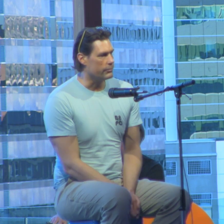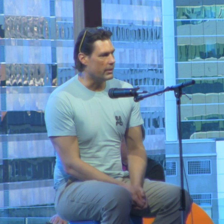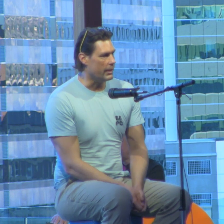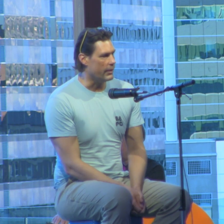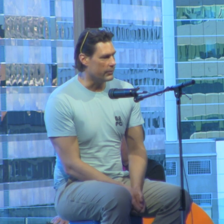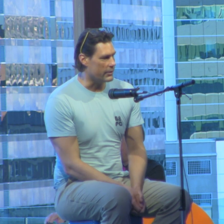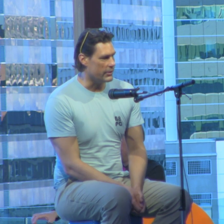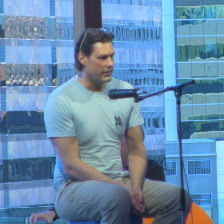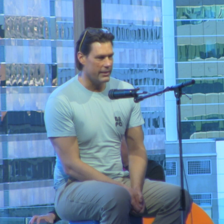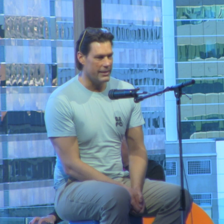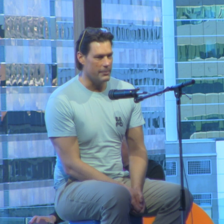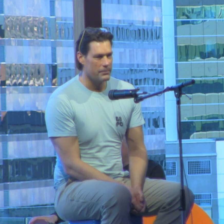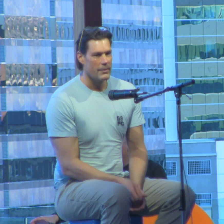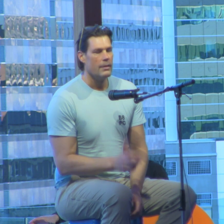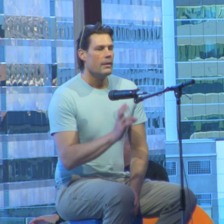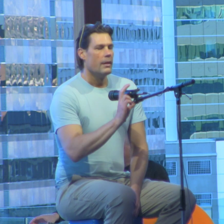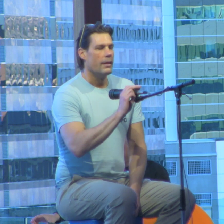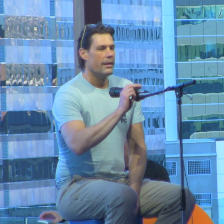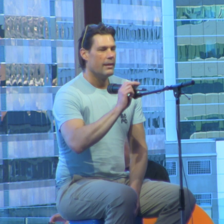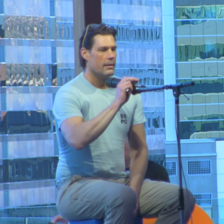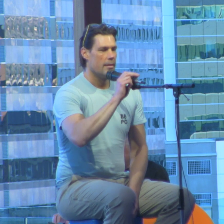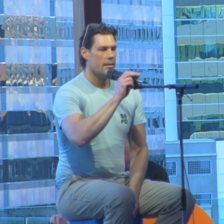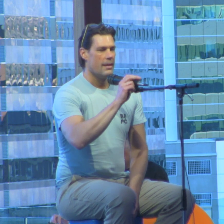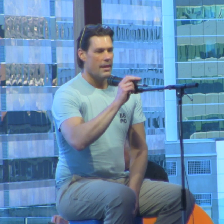people in the front if I was actually standing up.